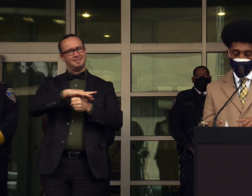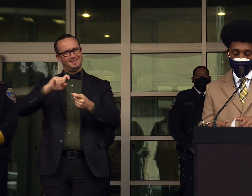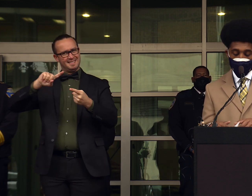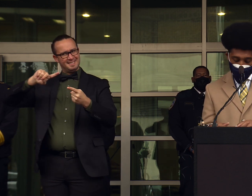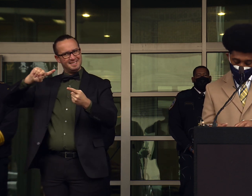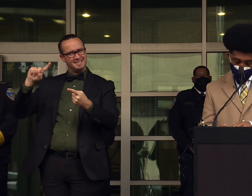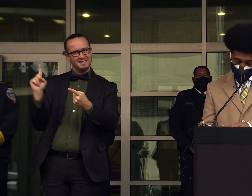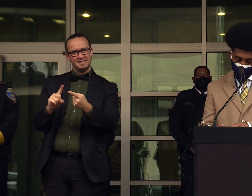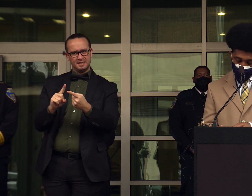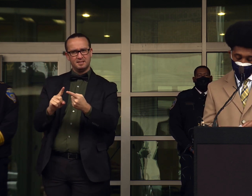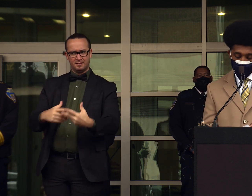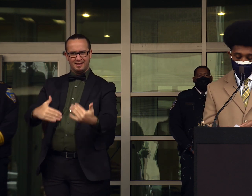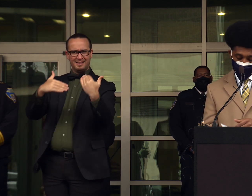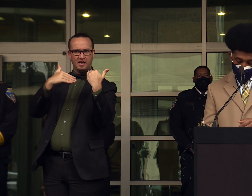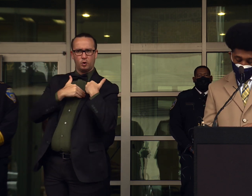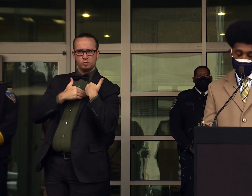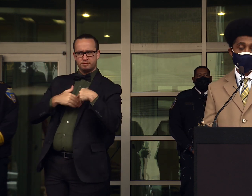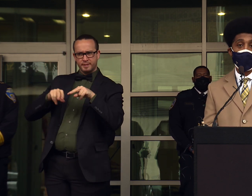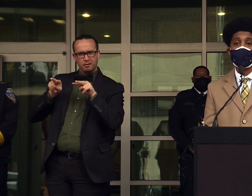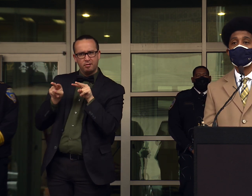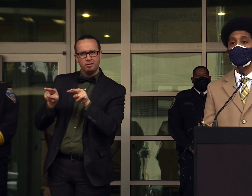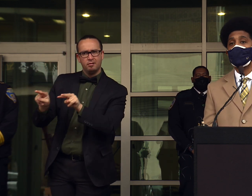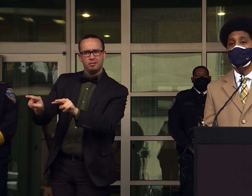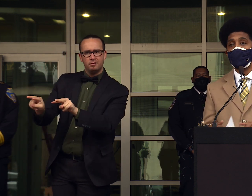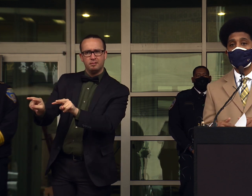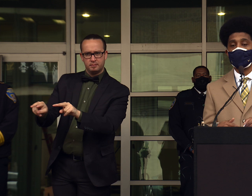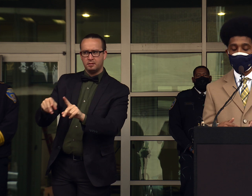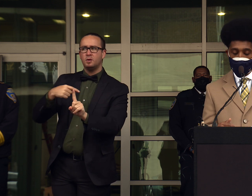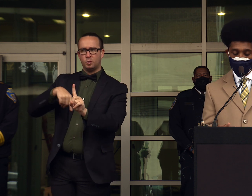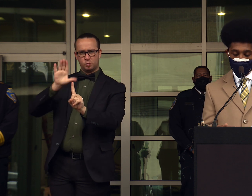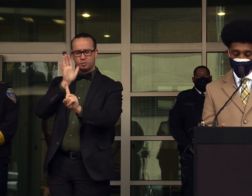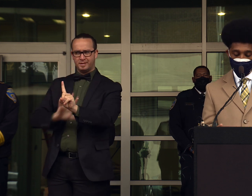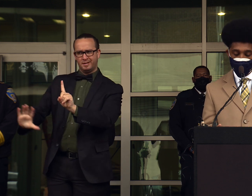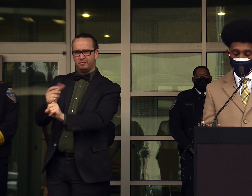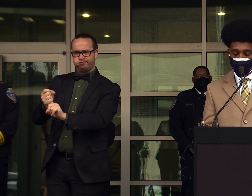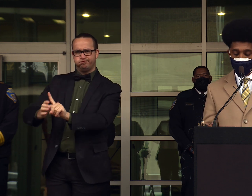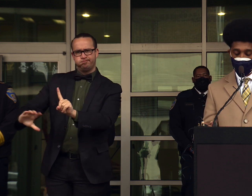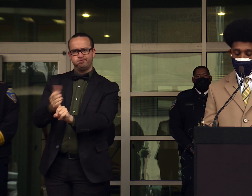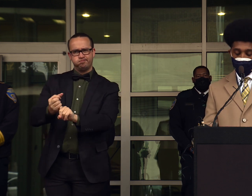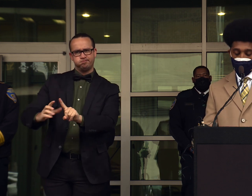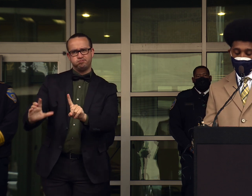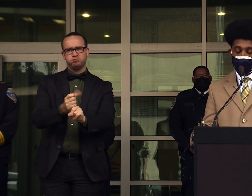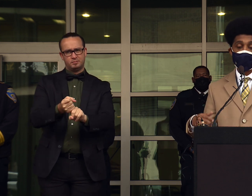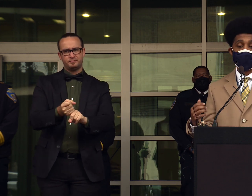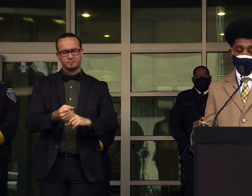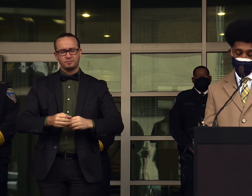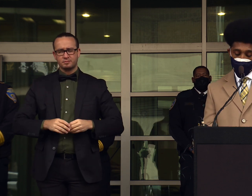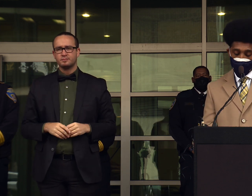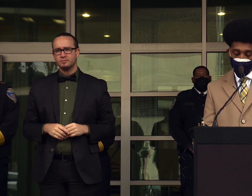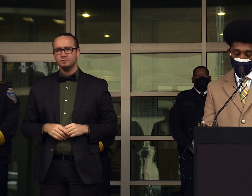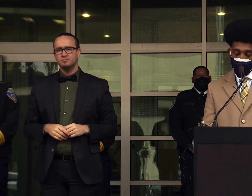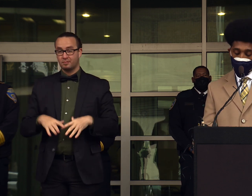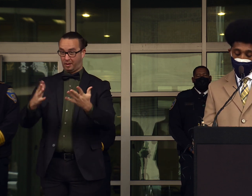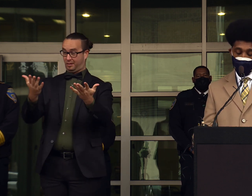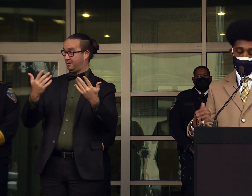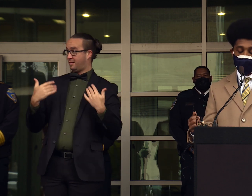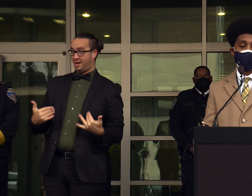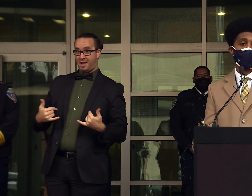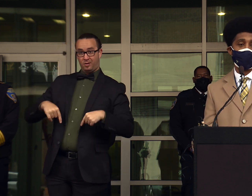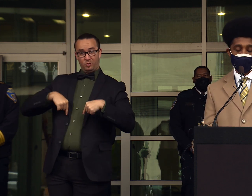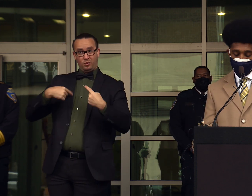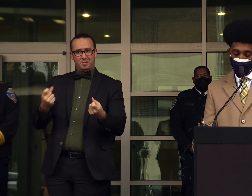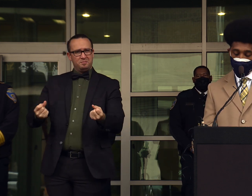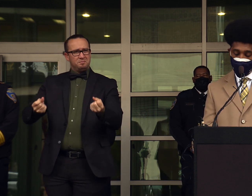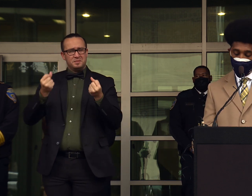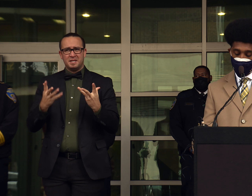accountable. We are still losing far too many people to violence in Baltimore City. Year to date, we have had